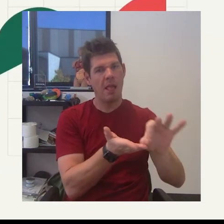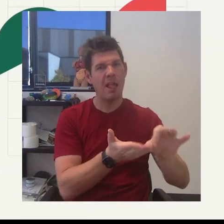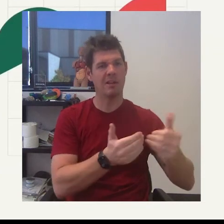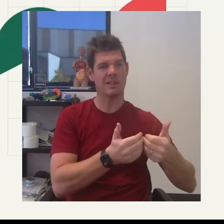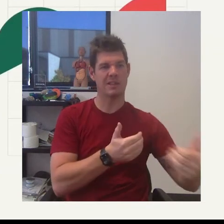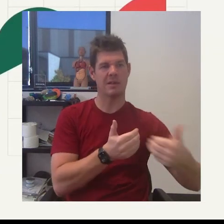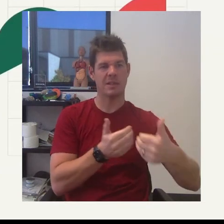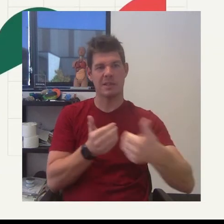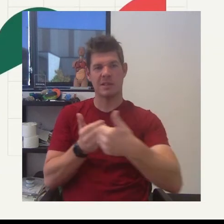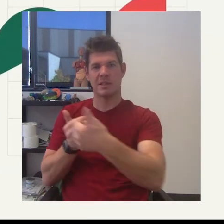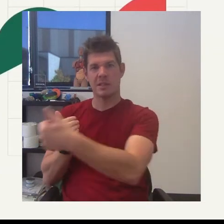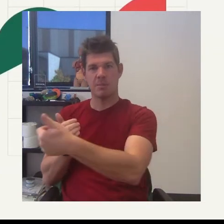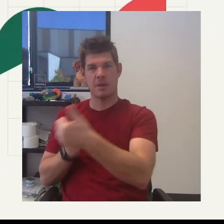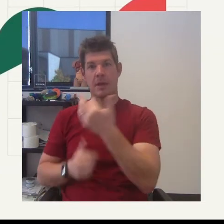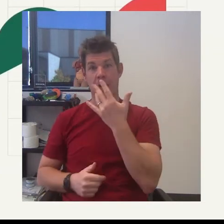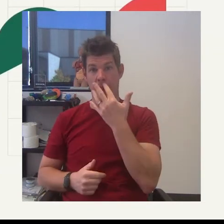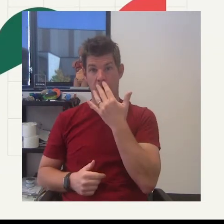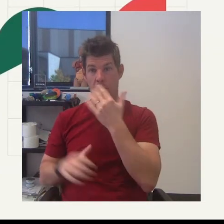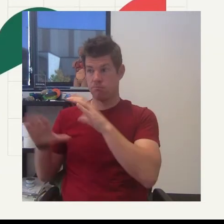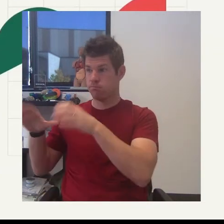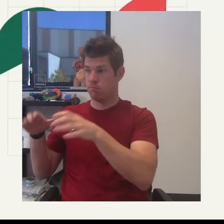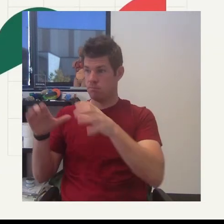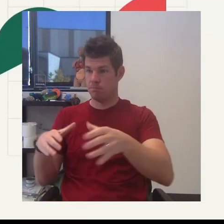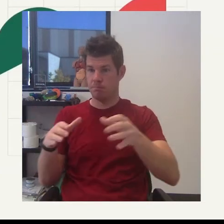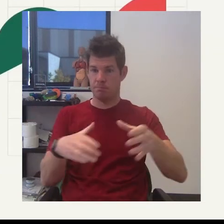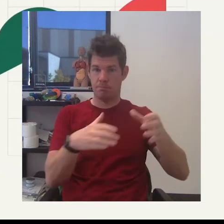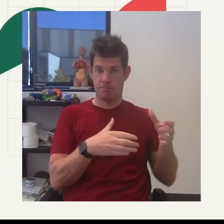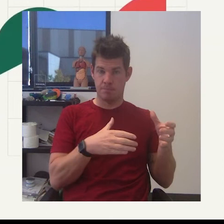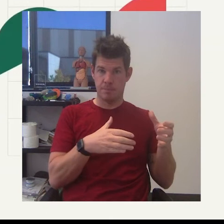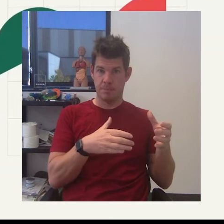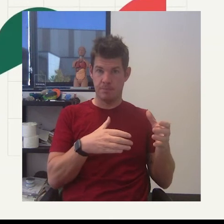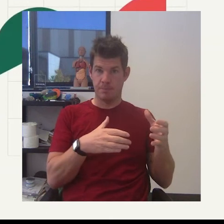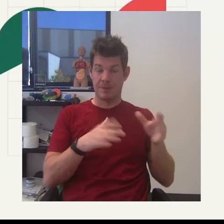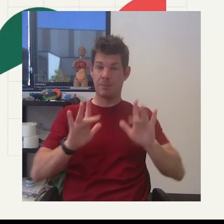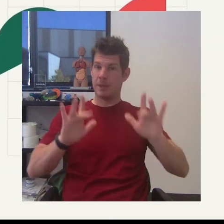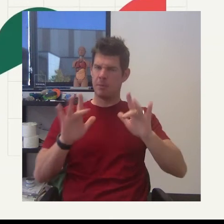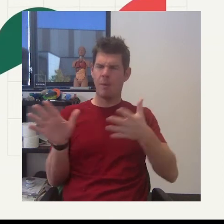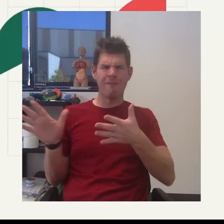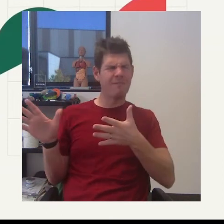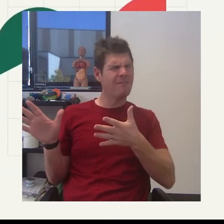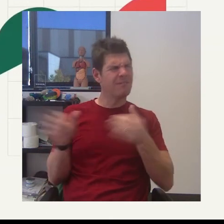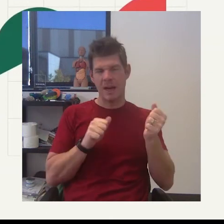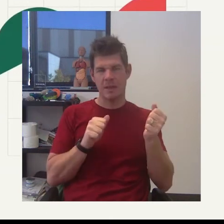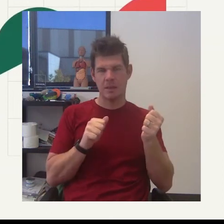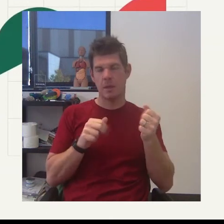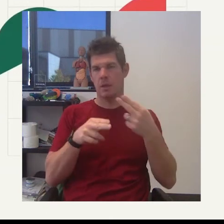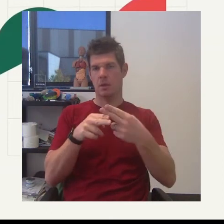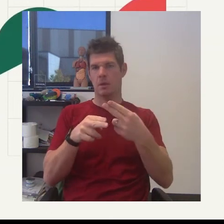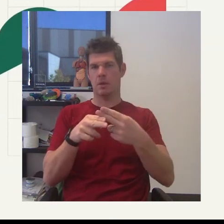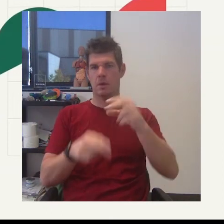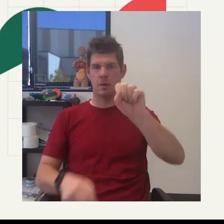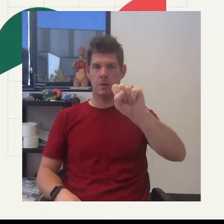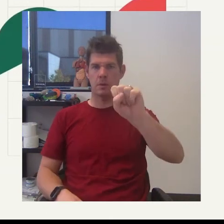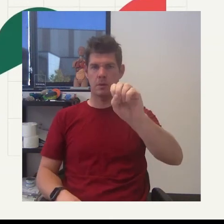color. But a computer can do that job really fast. So we call those things sorting algorithms.